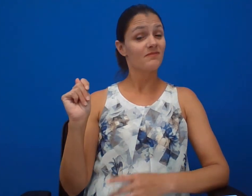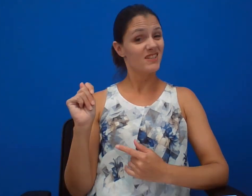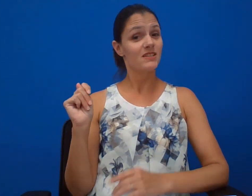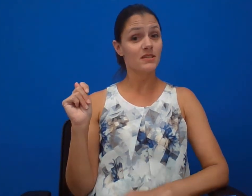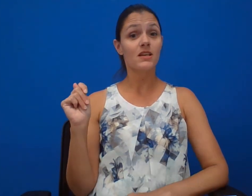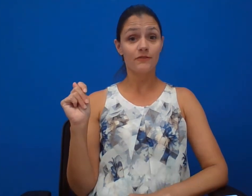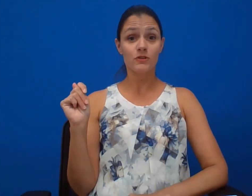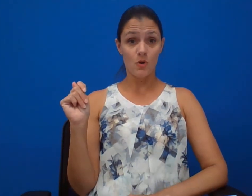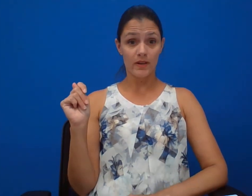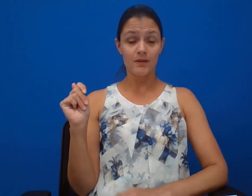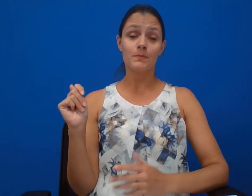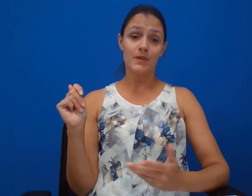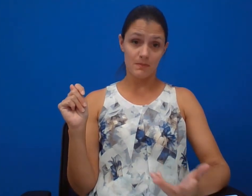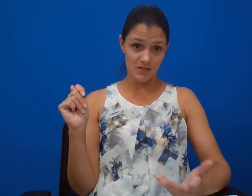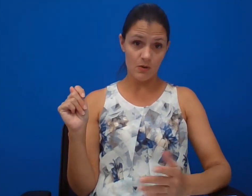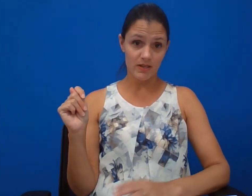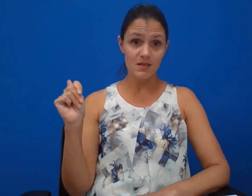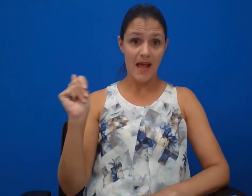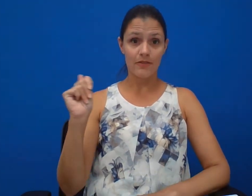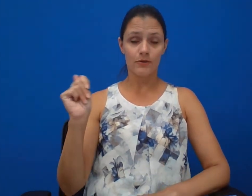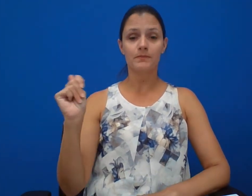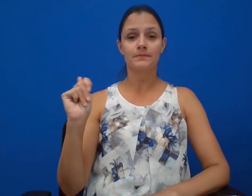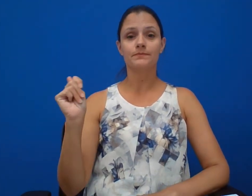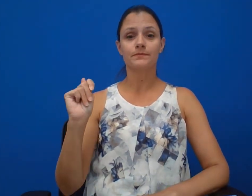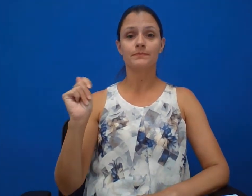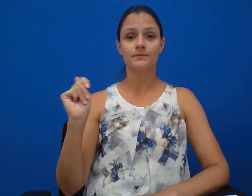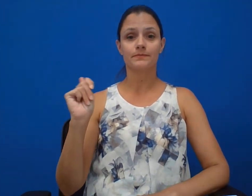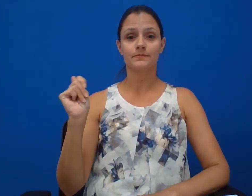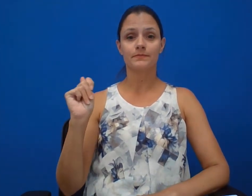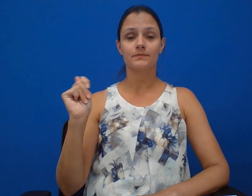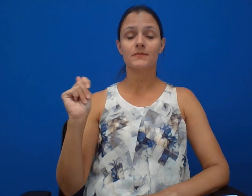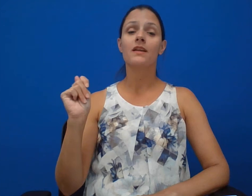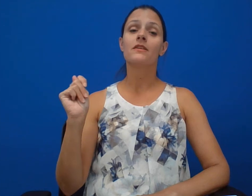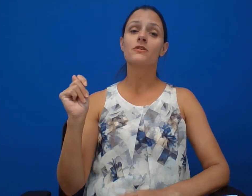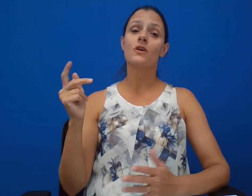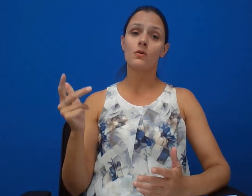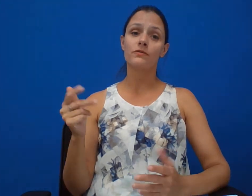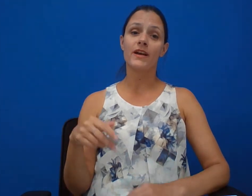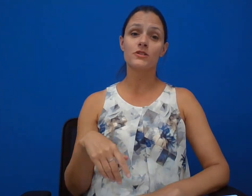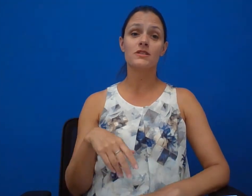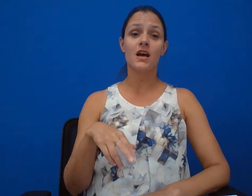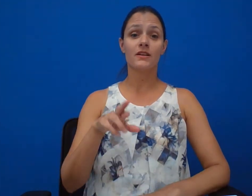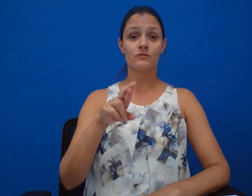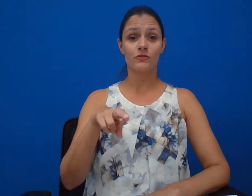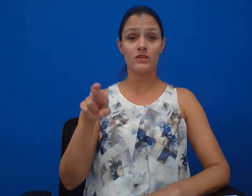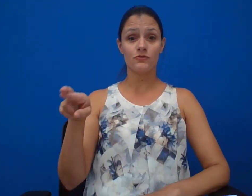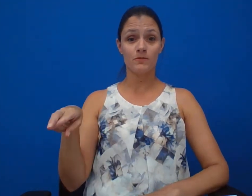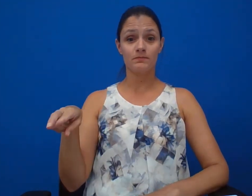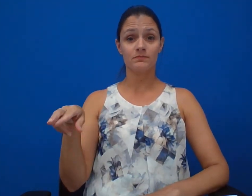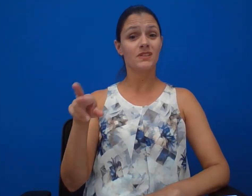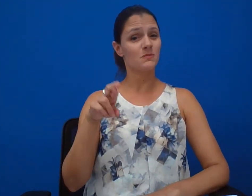This is the sign for toilet, but it means going to the bathroom. There is an old-fashioned sign, restroom. It's more